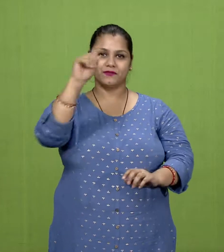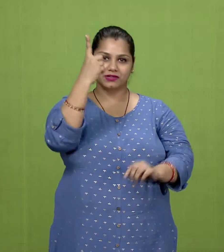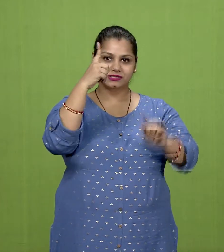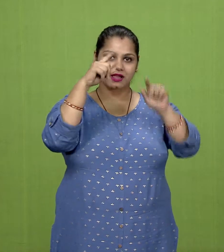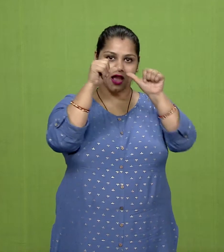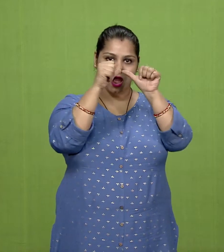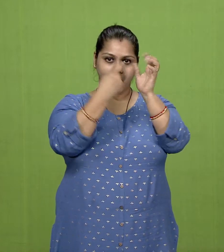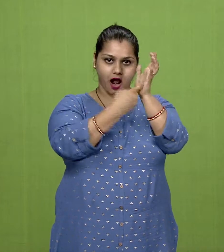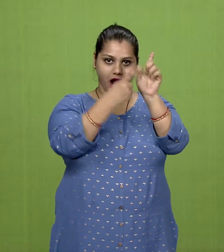Arya Satya